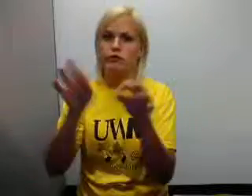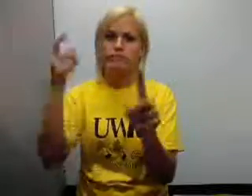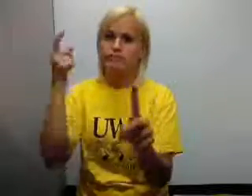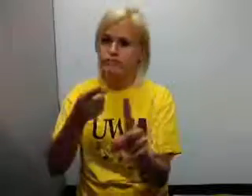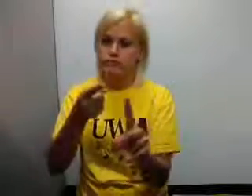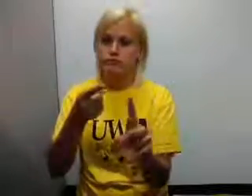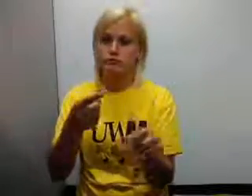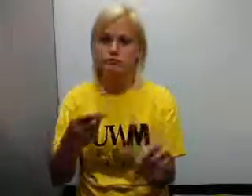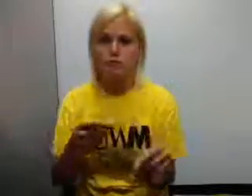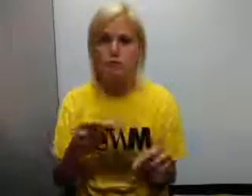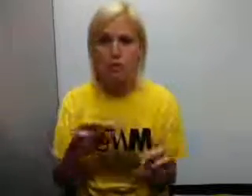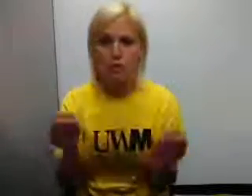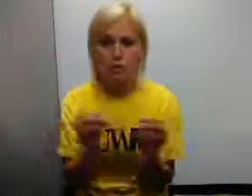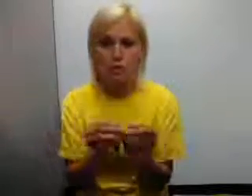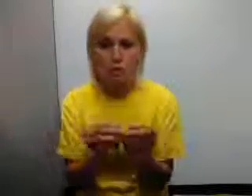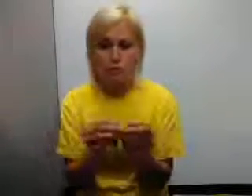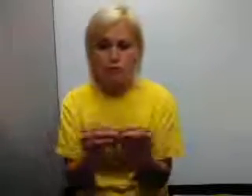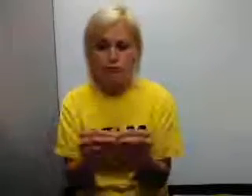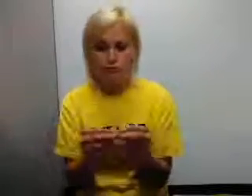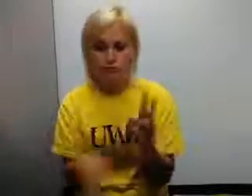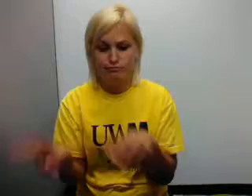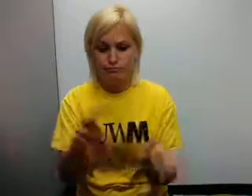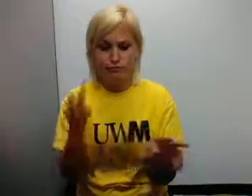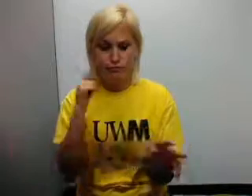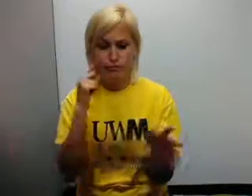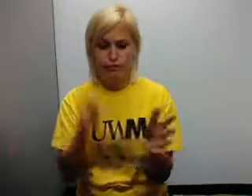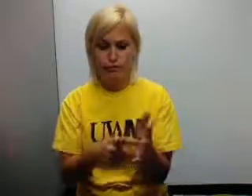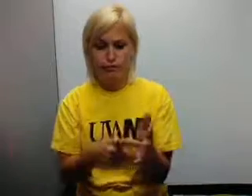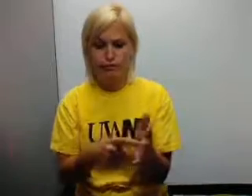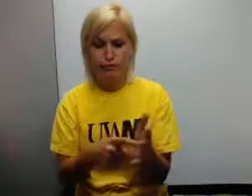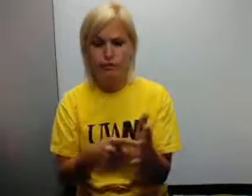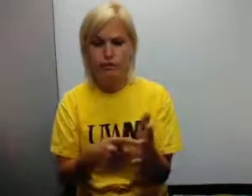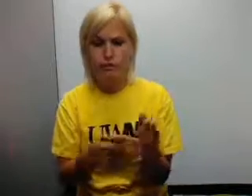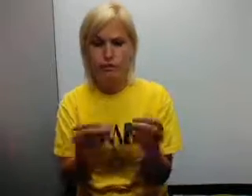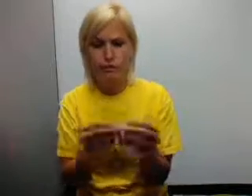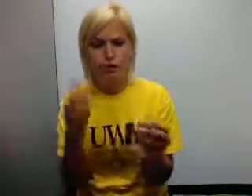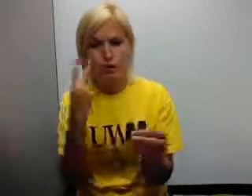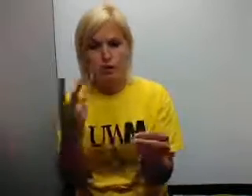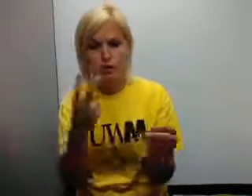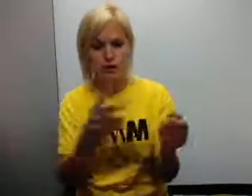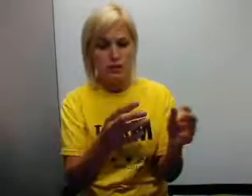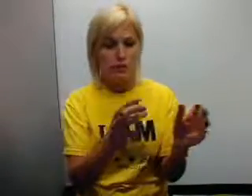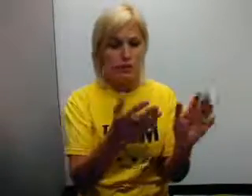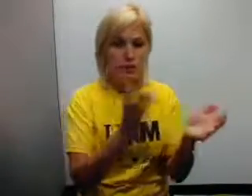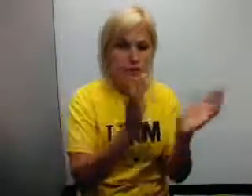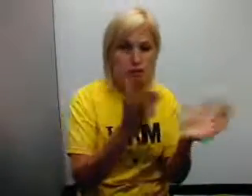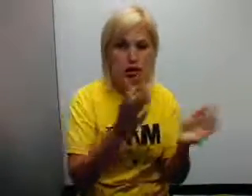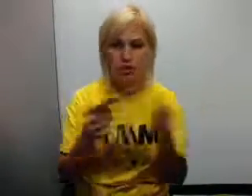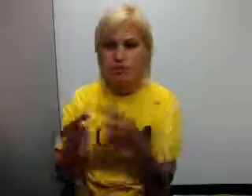observations, the more effectively the reader can see similarities and differences in the subject under